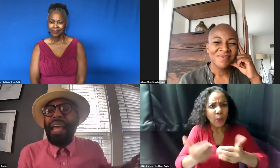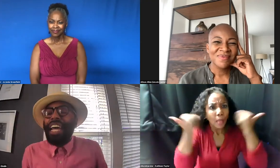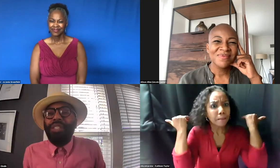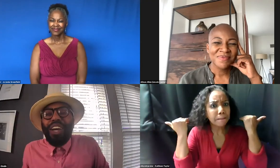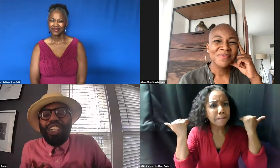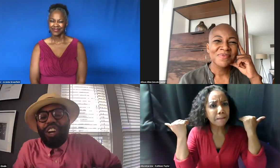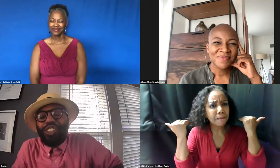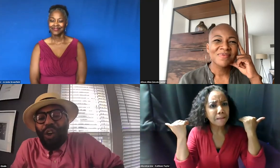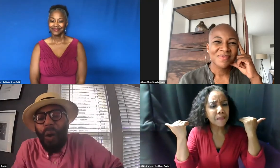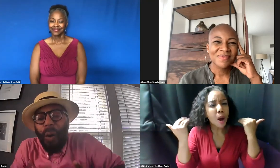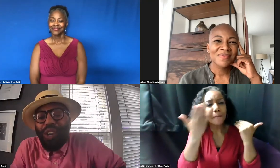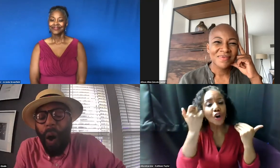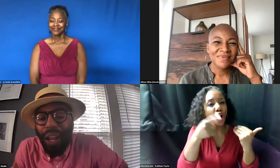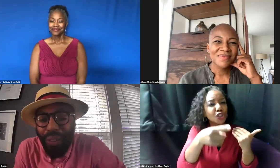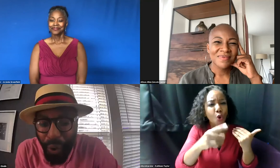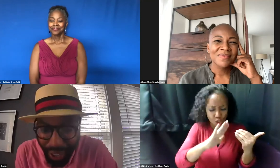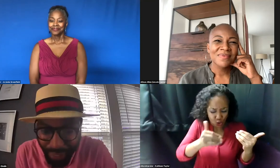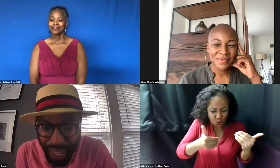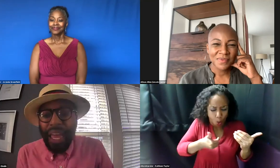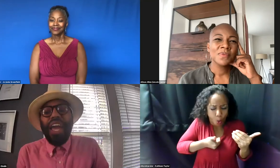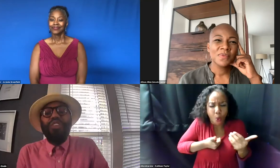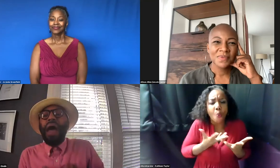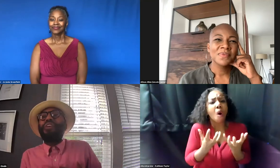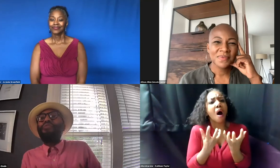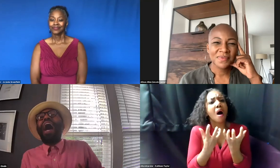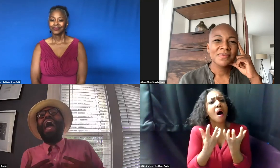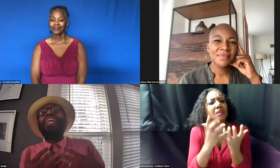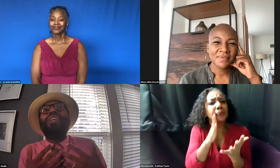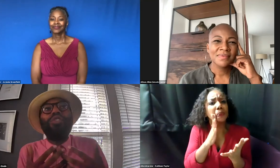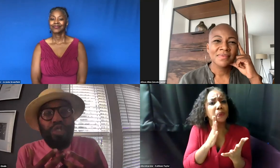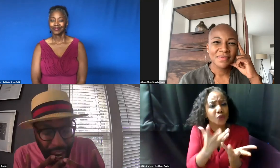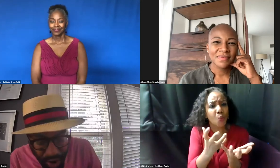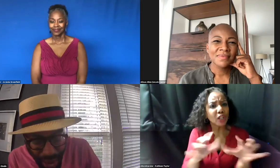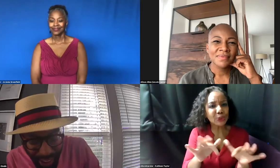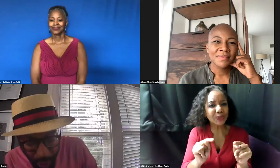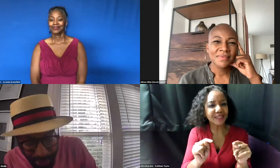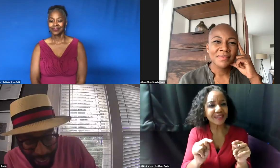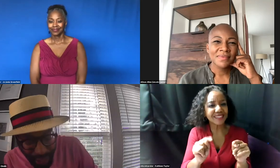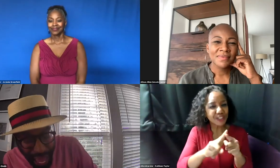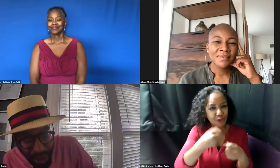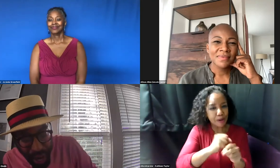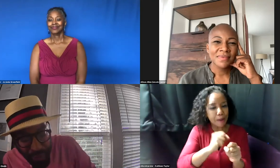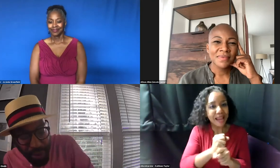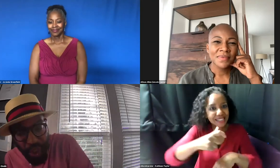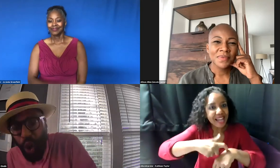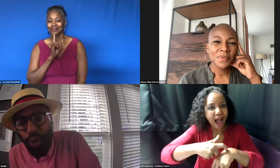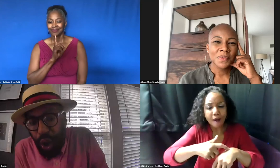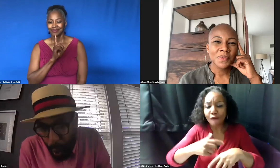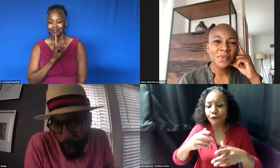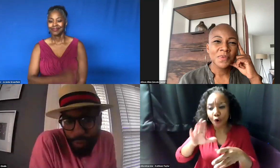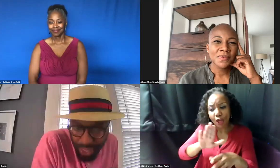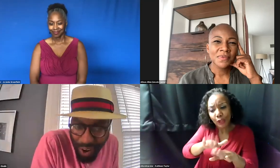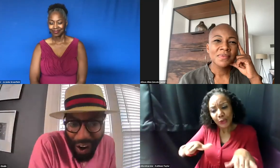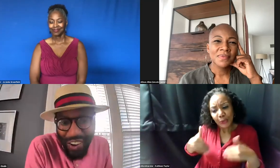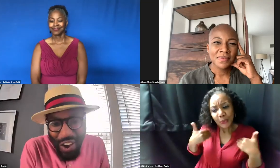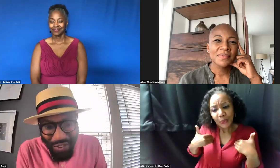happen? It's because your soul's calling for it. Mm-hmm. And you have to find and create circumstances to allow young folks' soul to